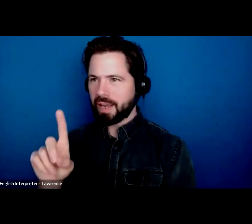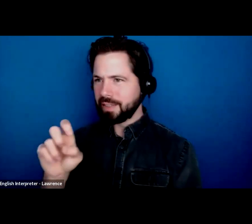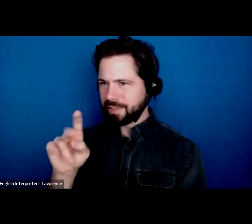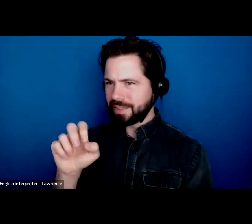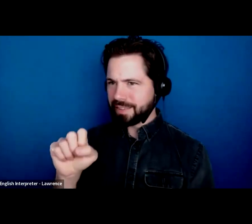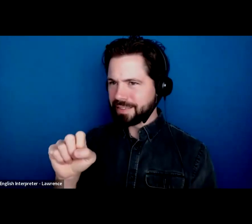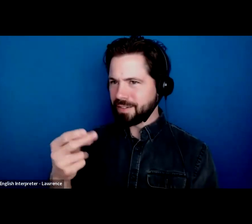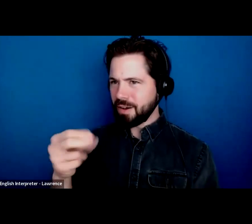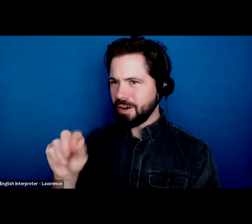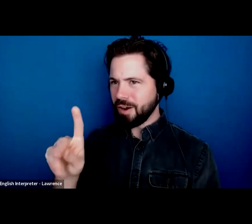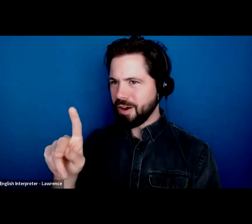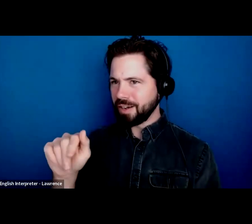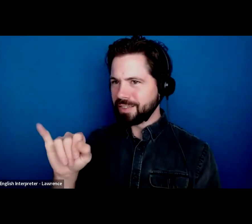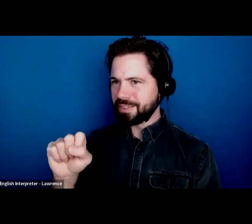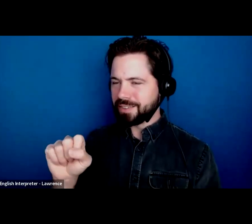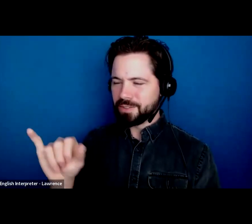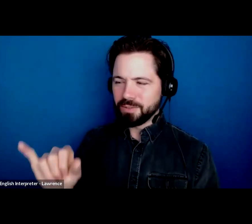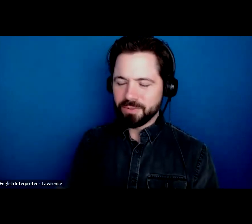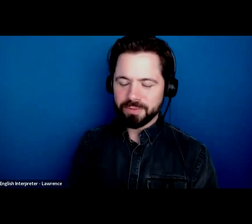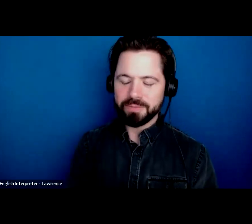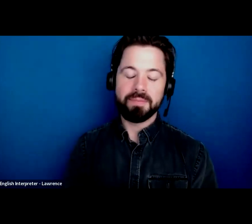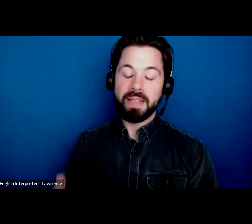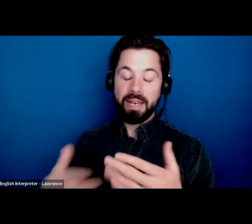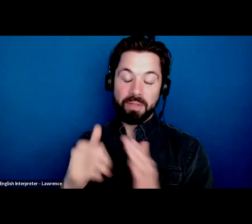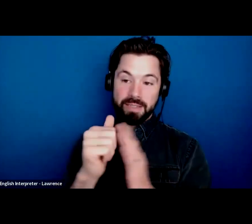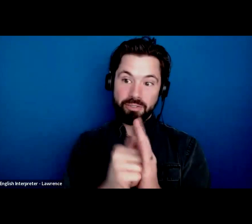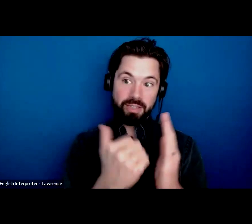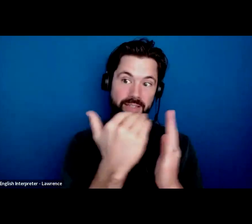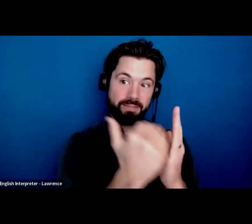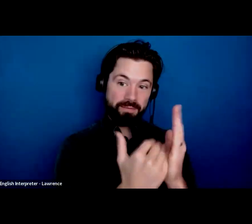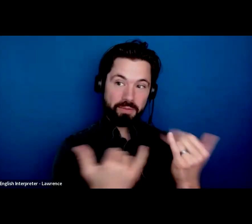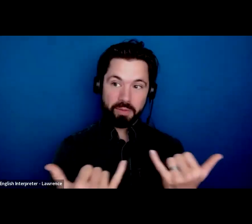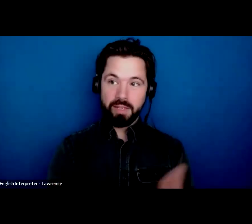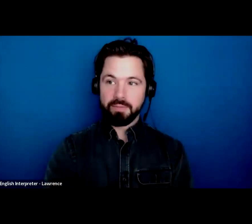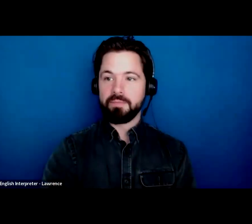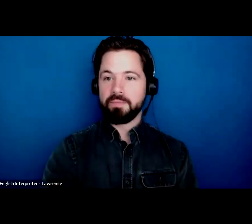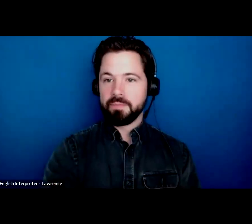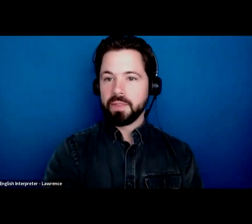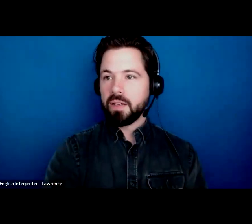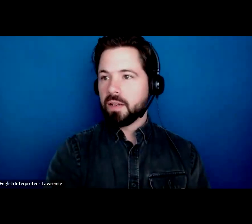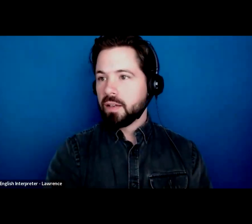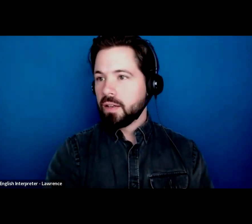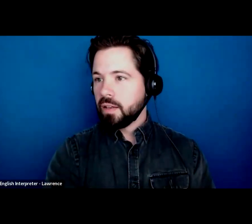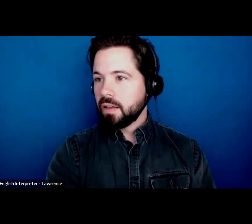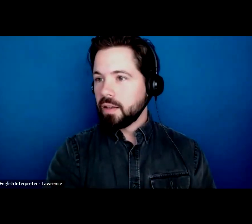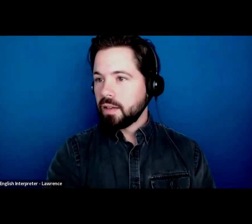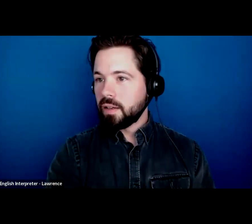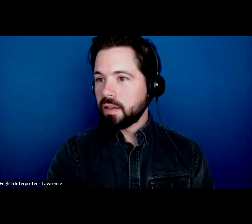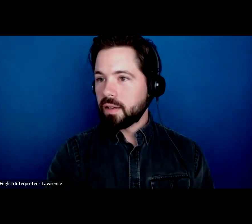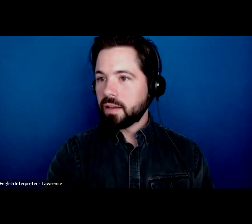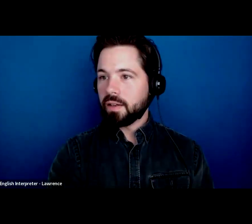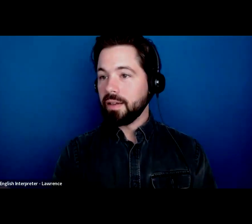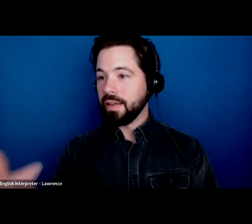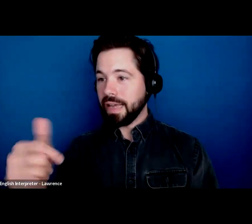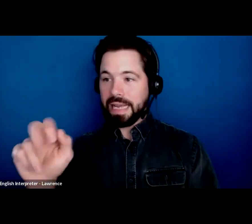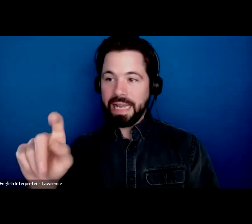I hope I did. Okay, good. All right, so for our agenda for today, actually, Garrett, I will have you kind of do the top of our agenda. So Garrett's